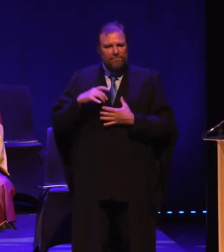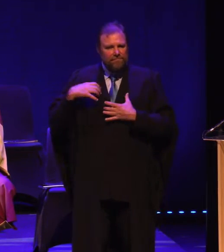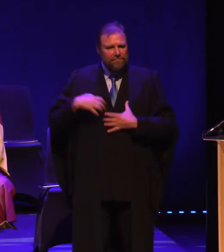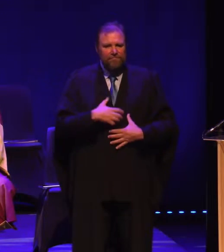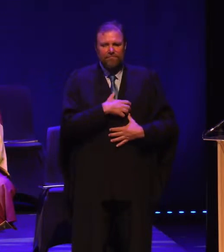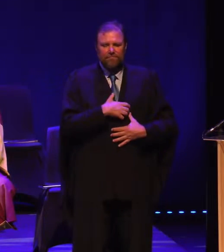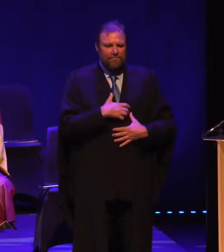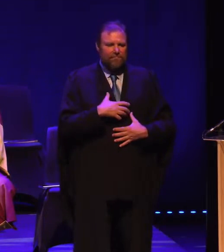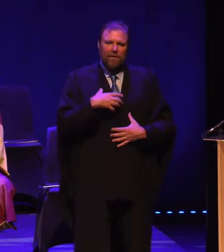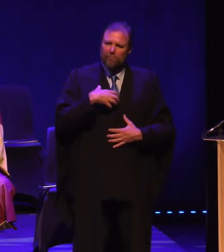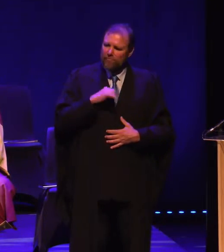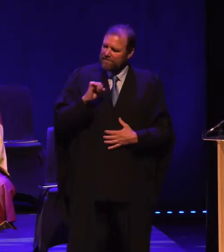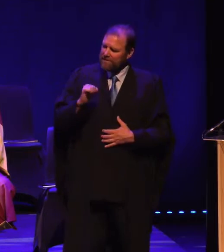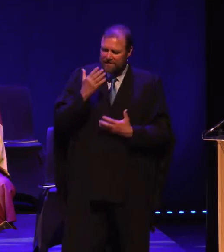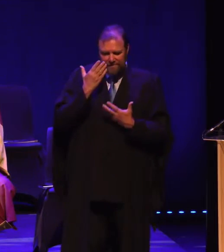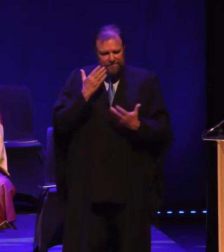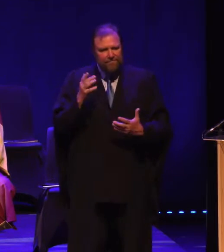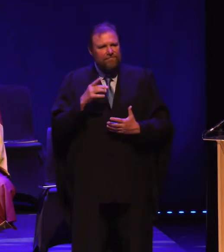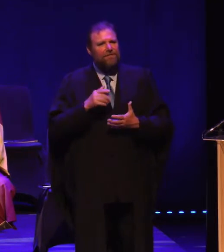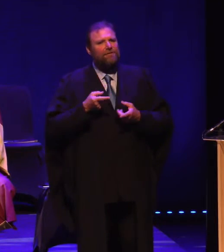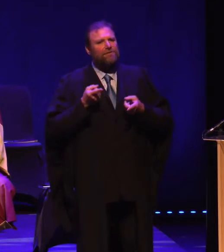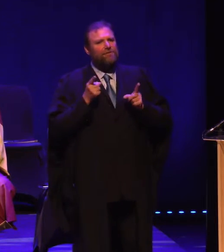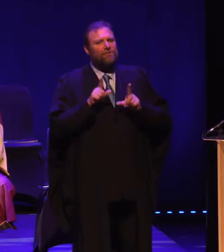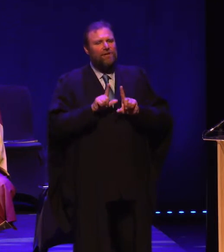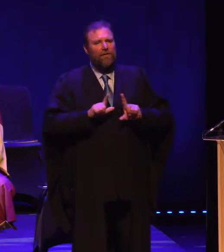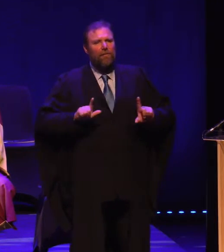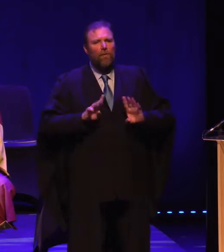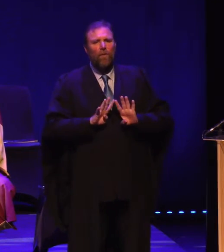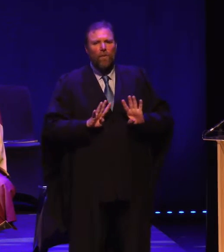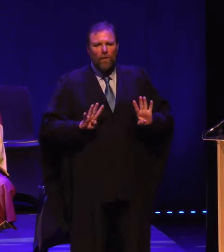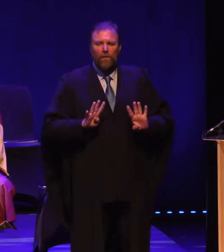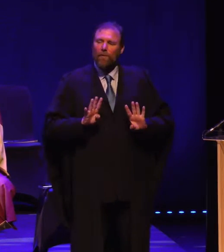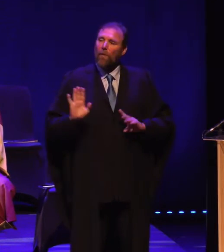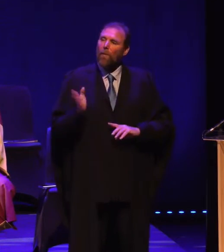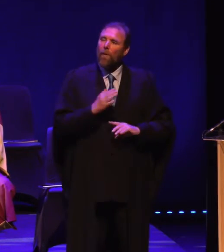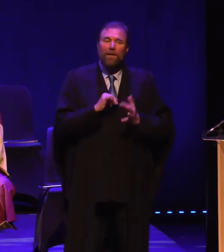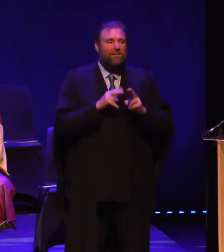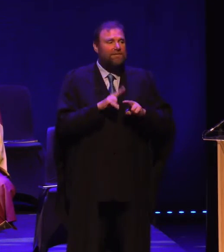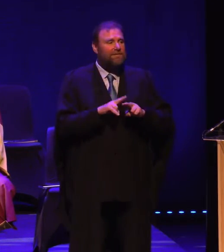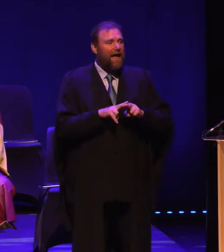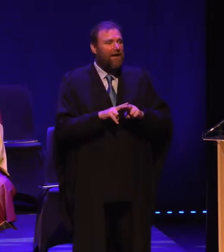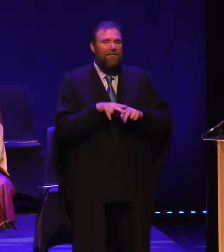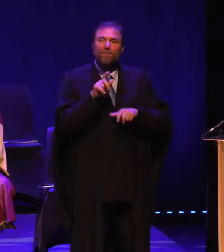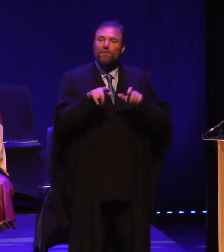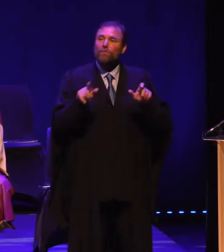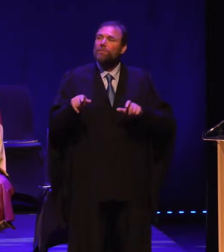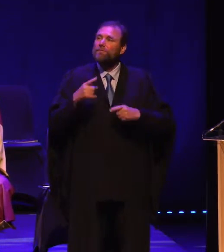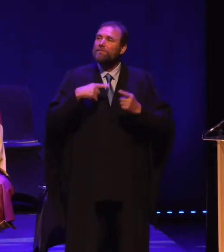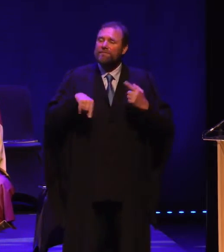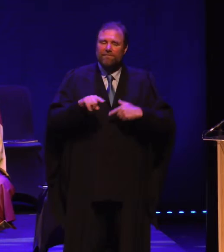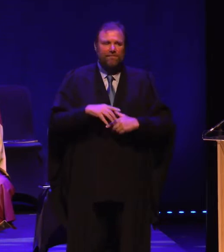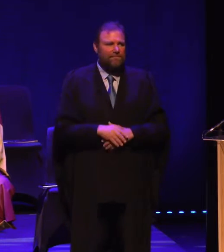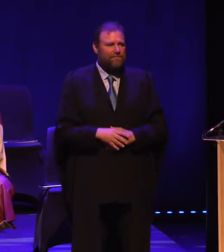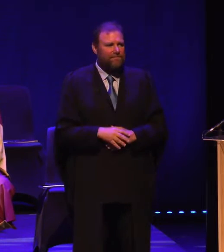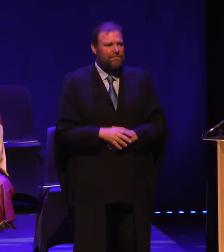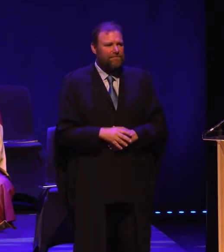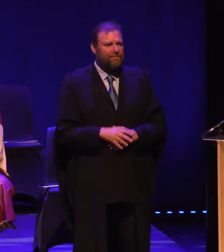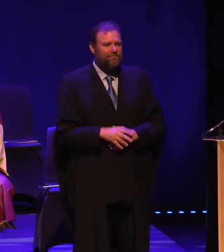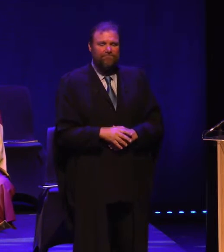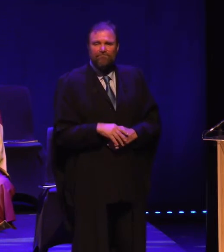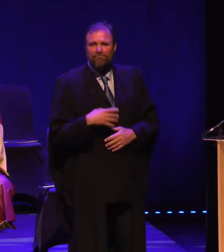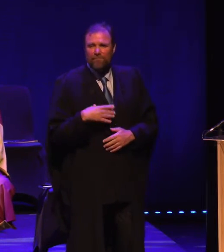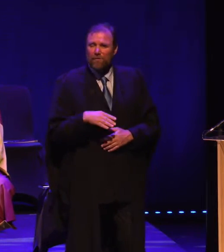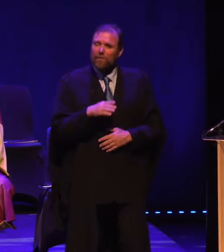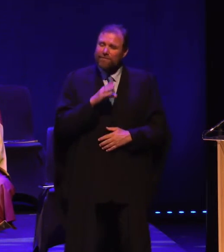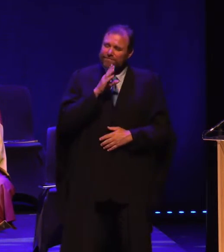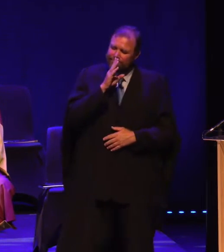and Vice-Chancellor, Chair of the Board, and all staff and students of Cardiff Metropolitan University, I'd like to sincerely